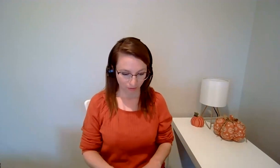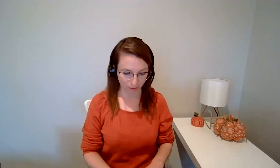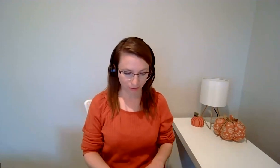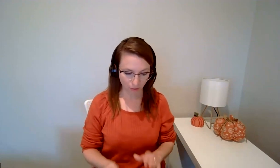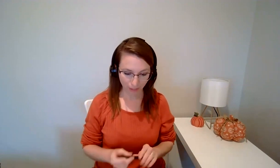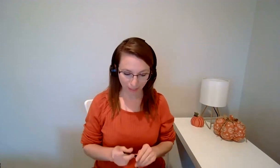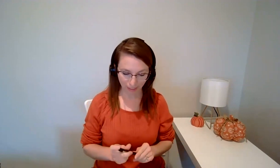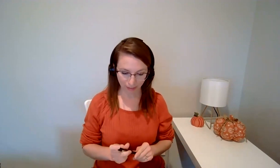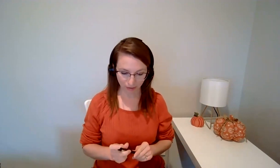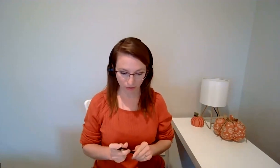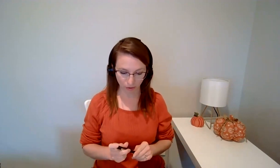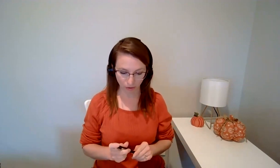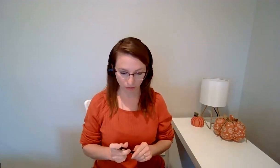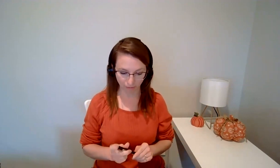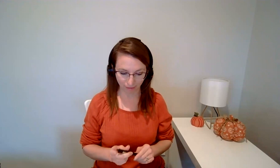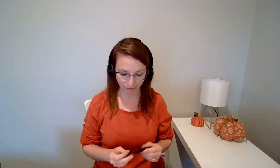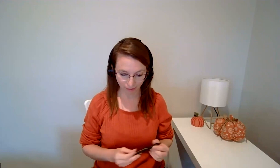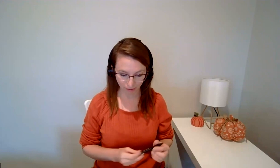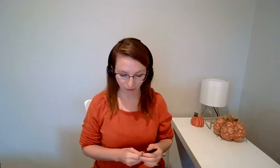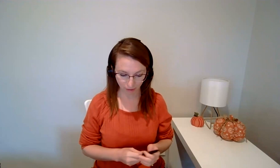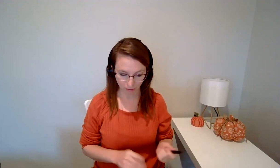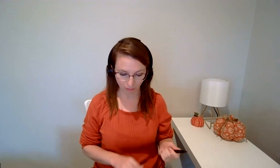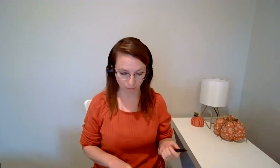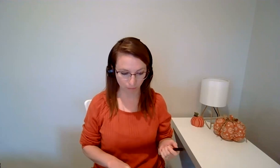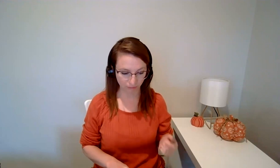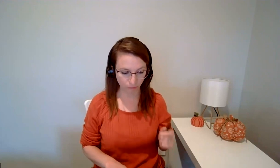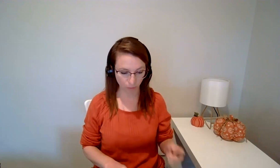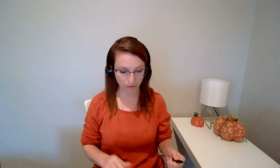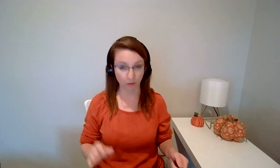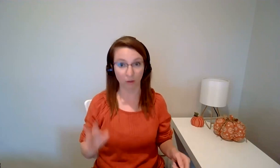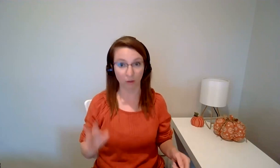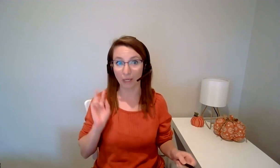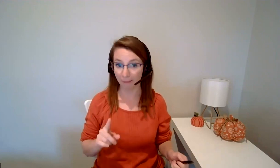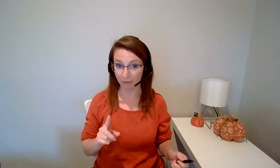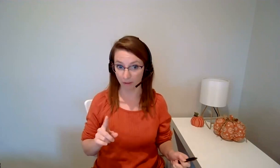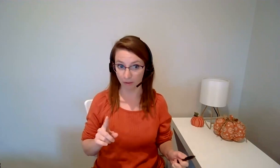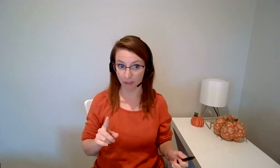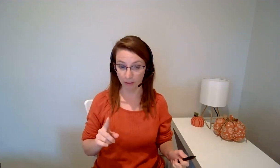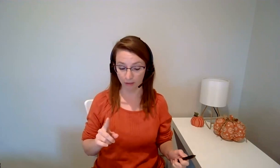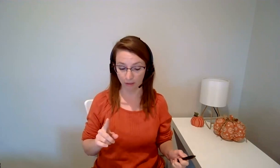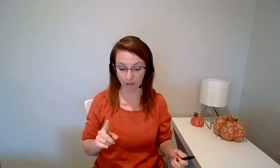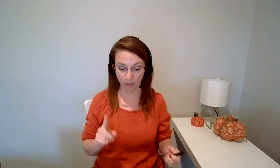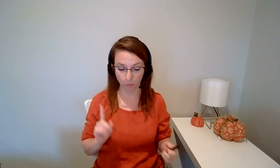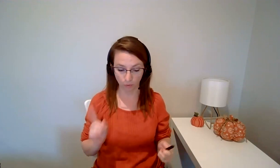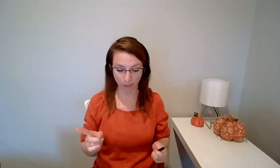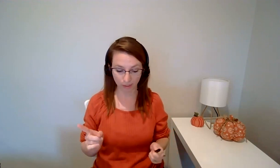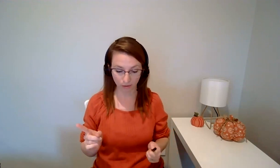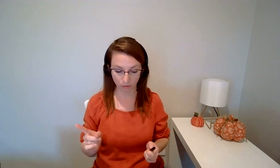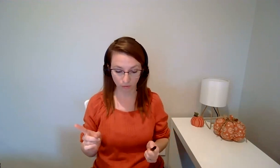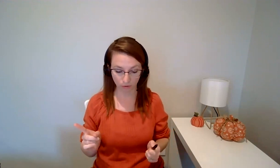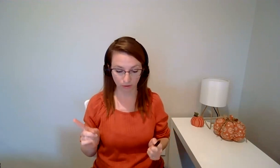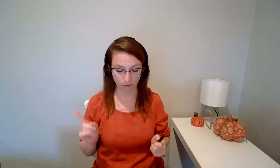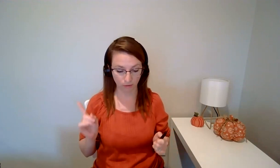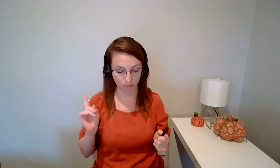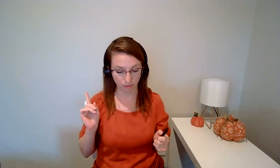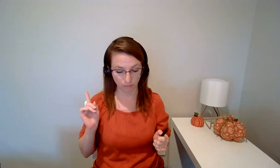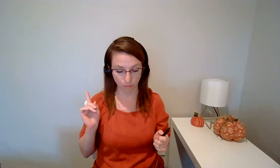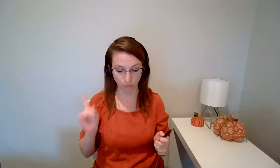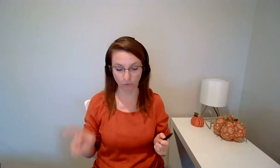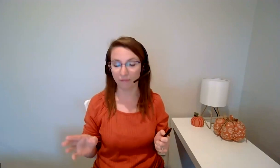let's go ahead and start our lesson. Before we start our vocabulary, I would like to just briefly